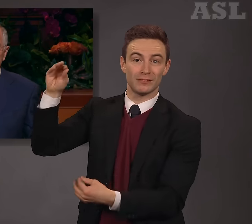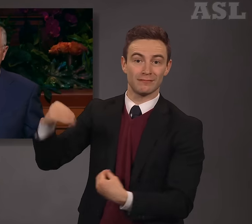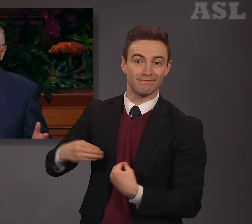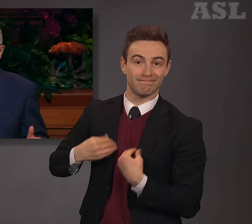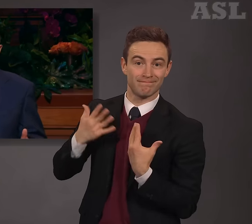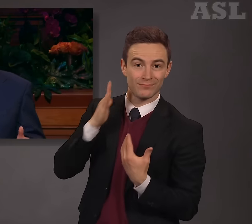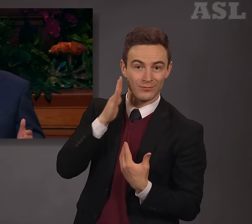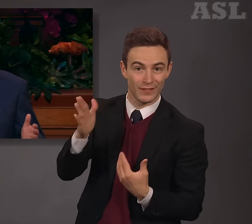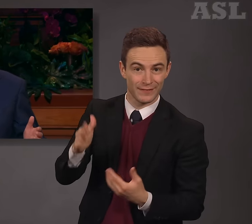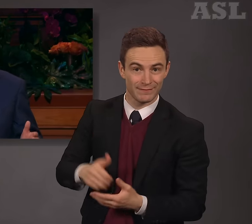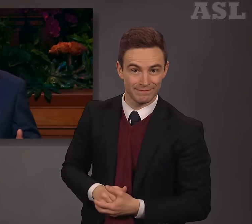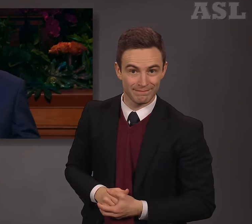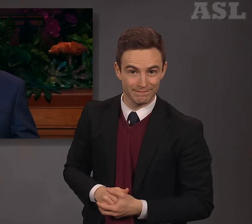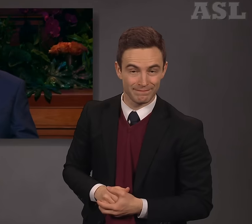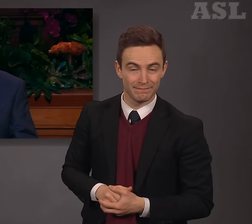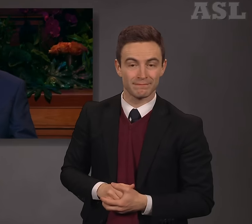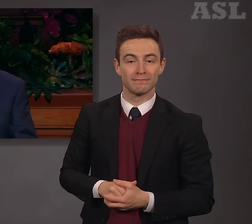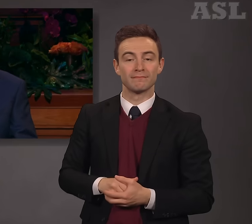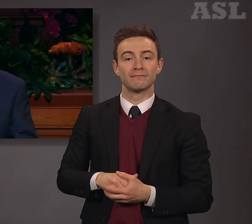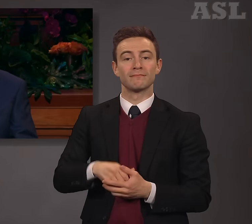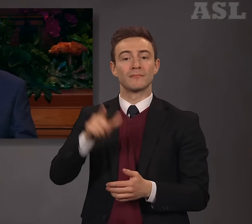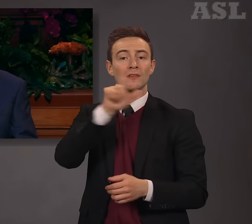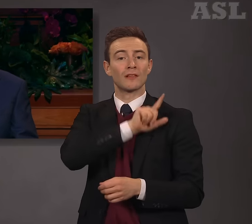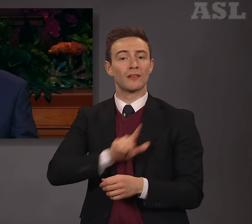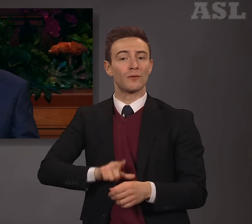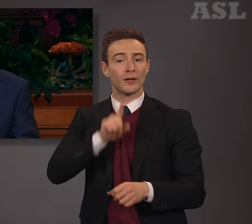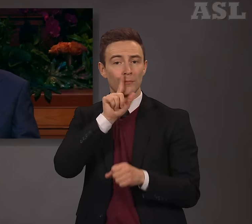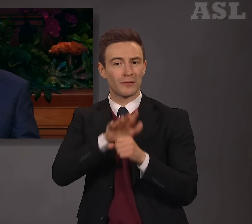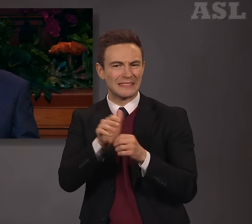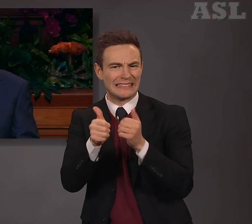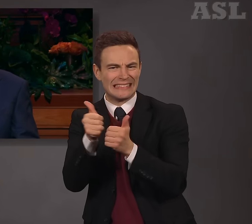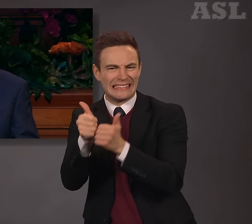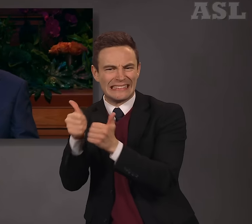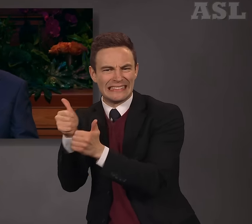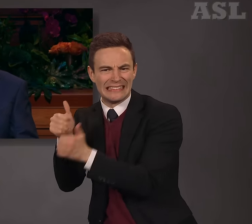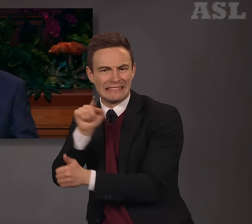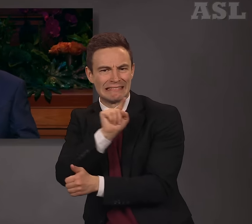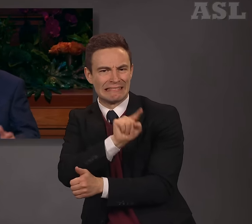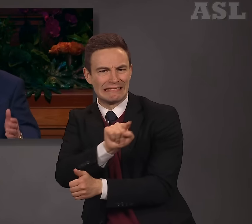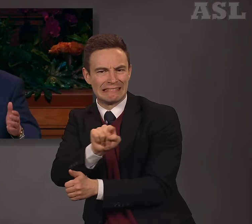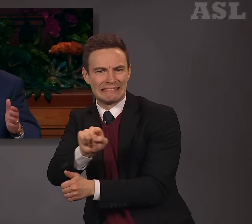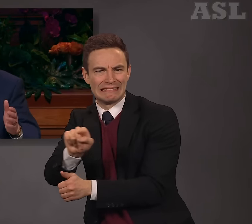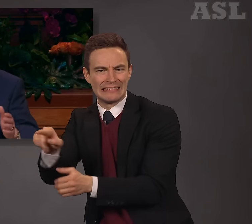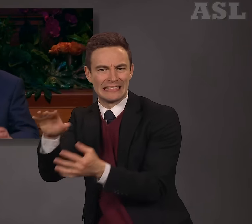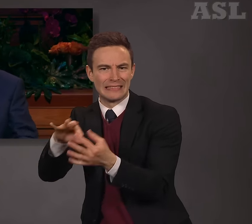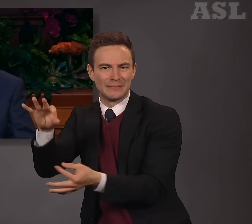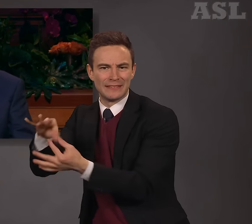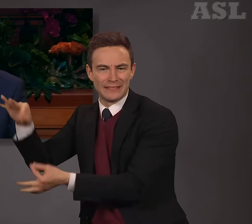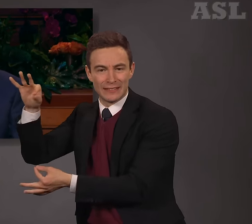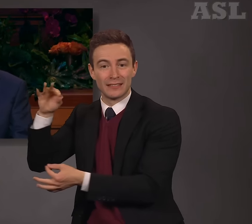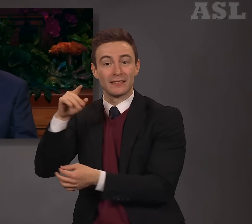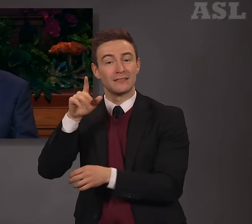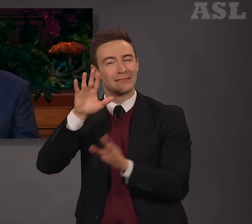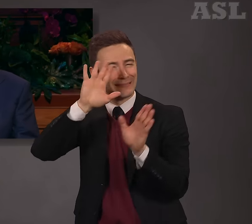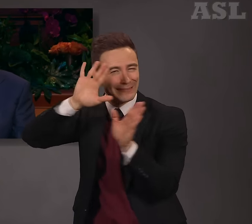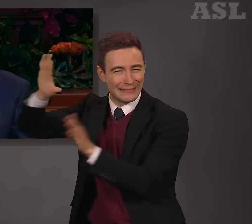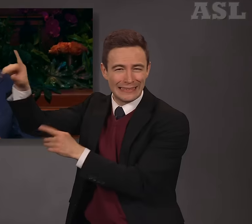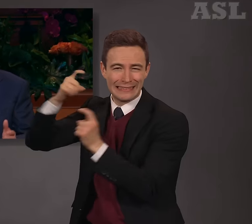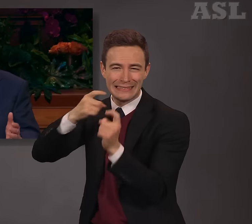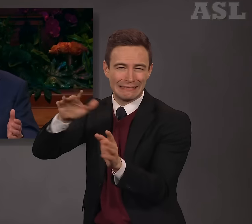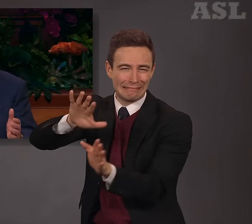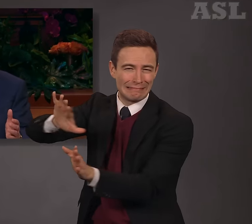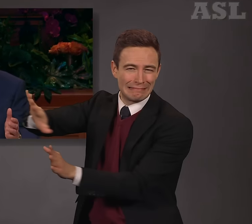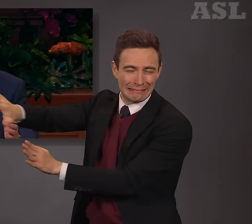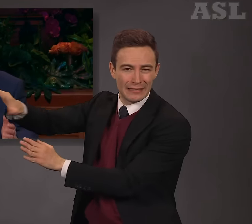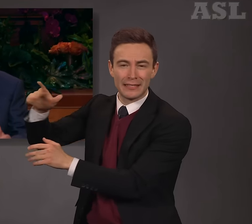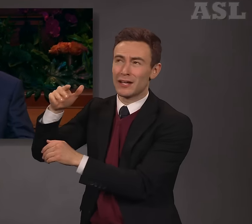promised, "Every soul who forsaketh his sins and cometh unto me and calleth on my name and